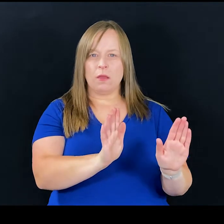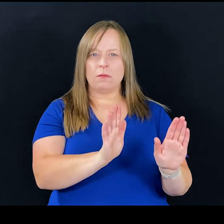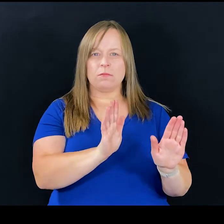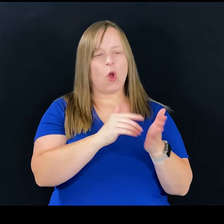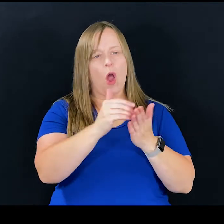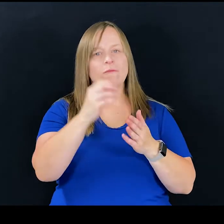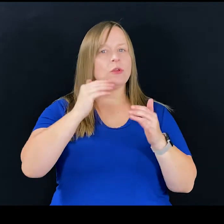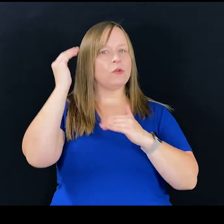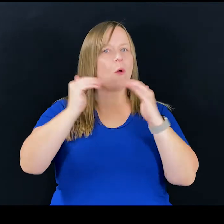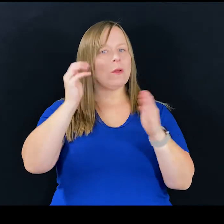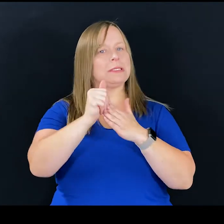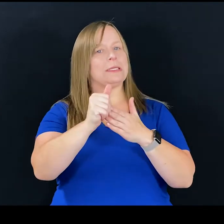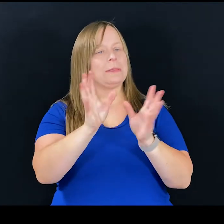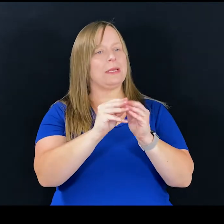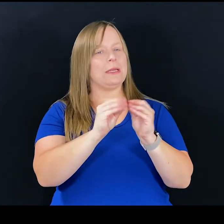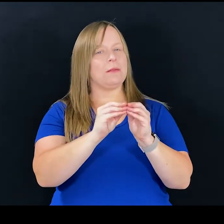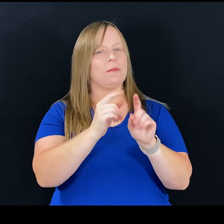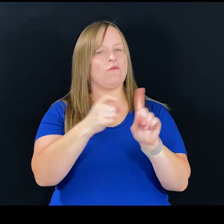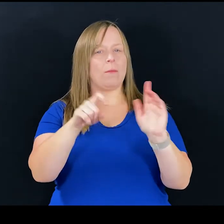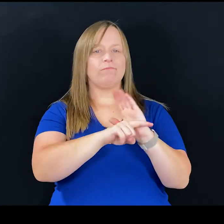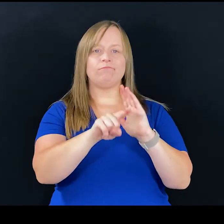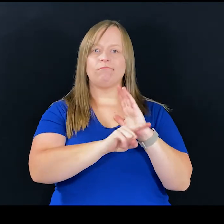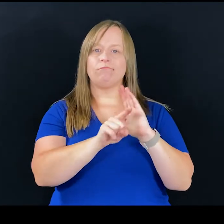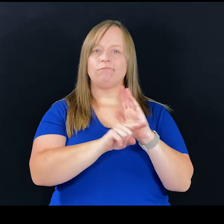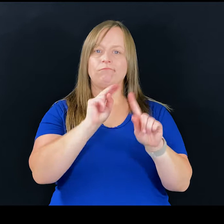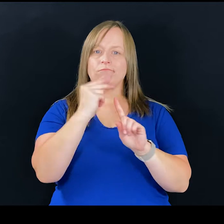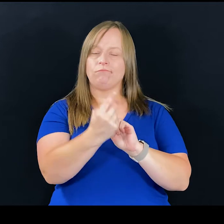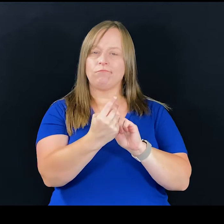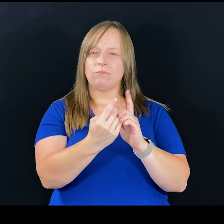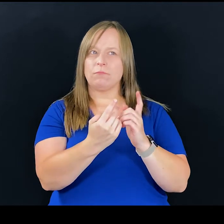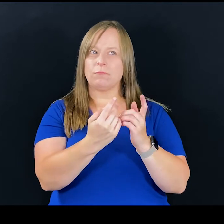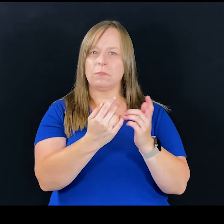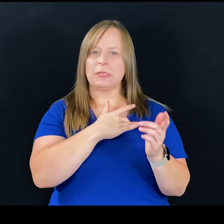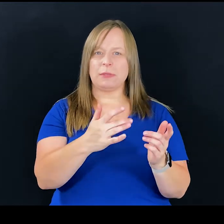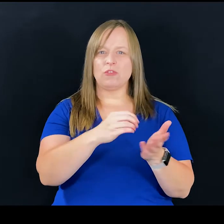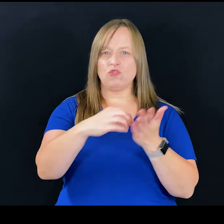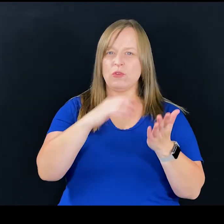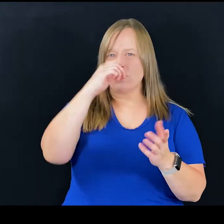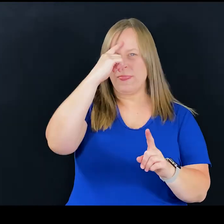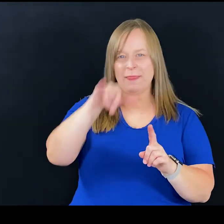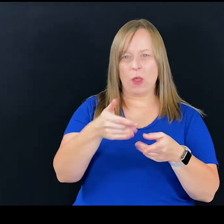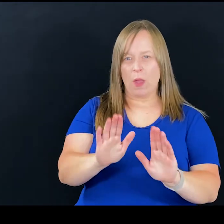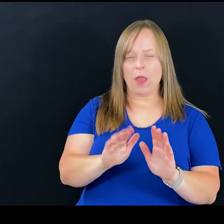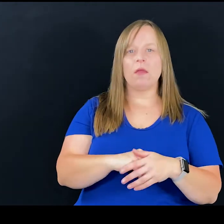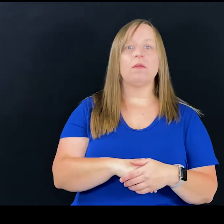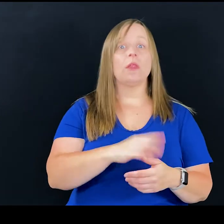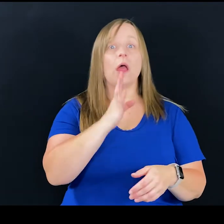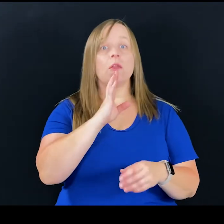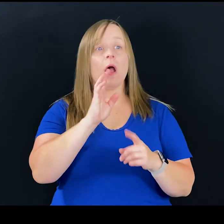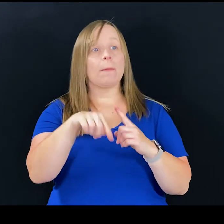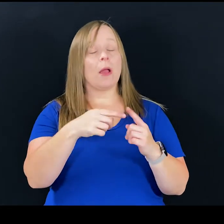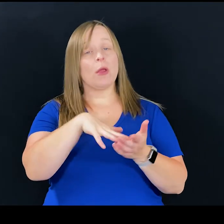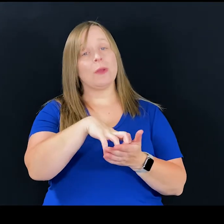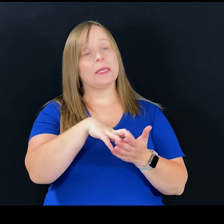Too often when adults lead the meetings, it's from a deficit-based orientation. Students don't really think that way. To